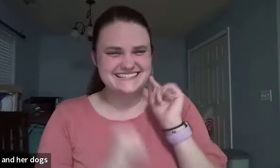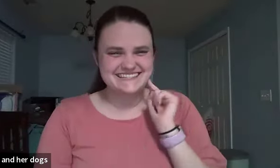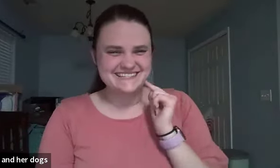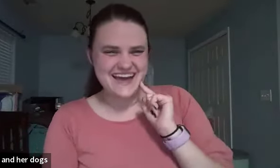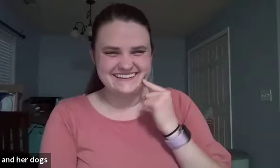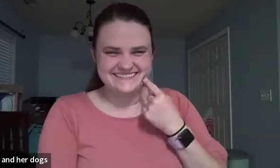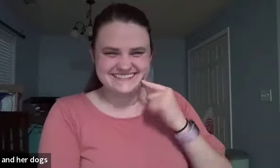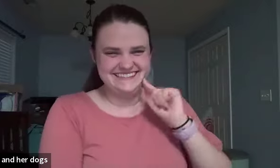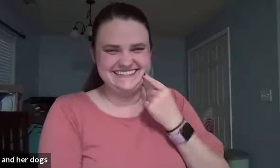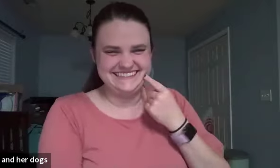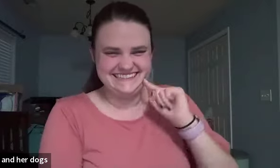a nice little smile.